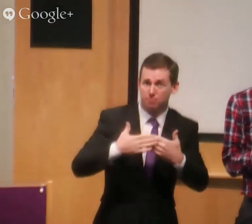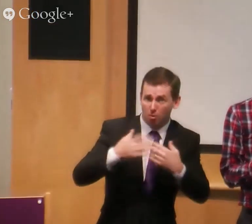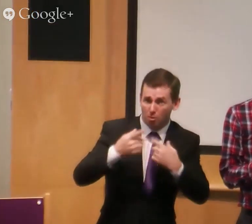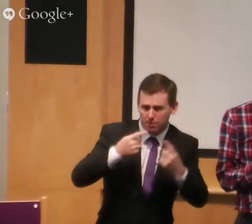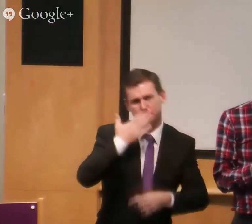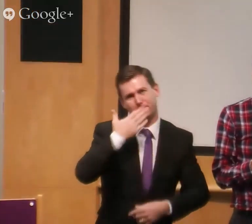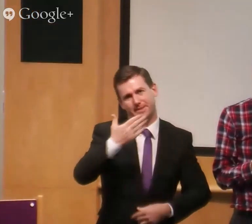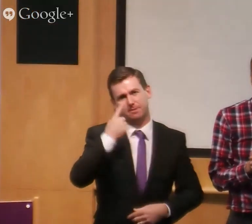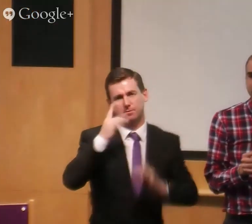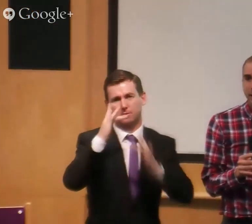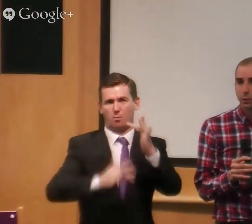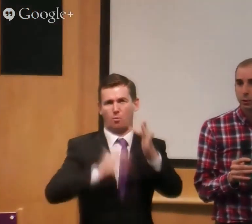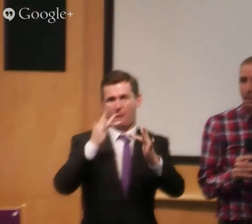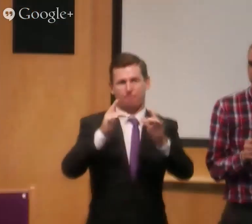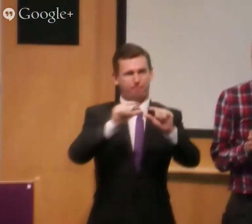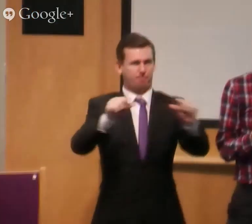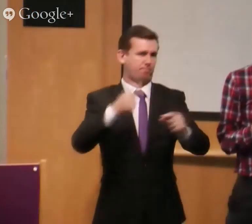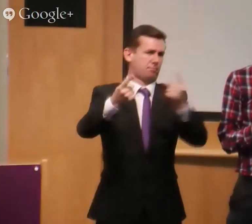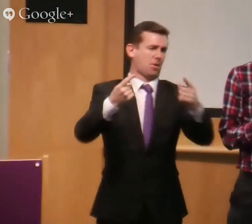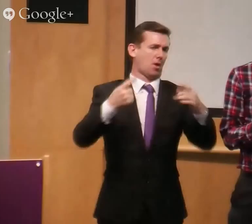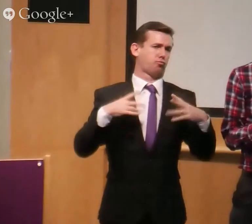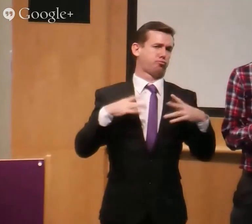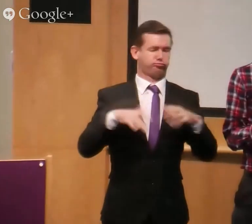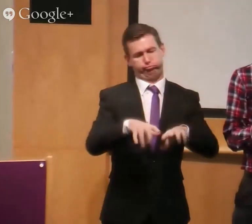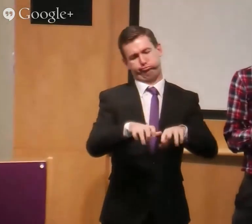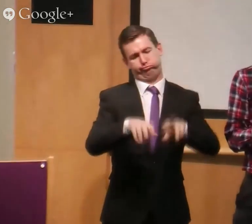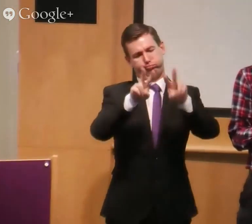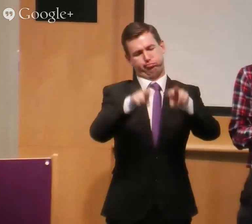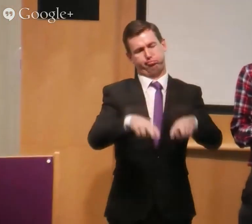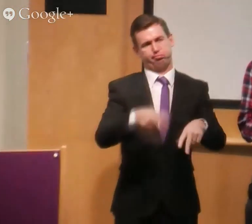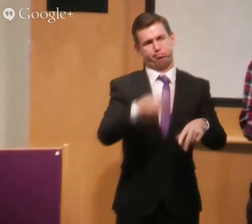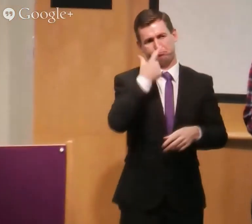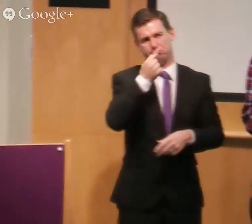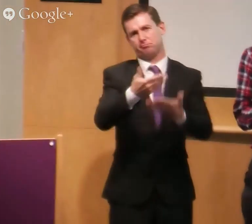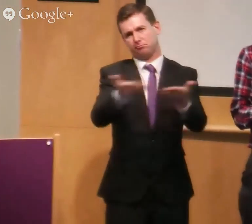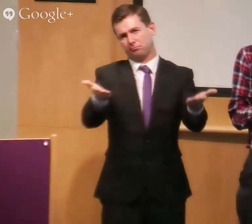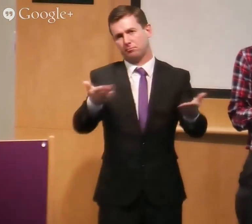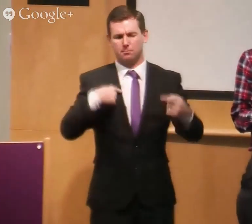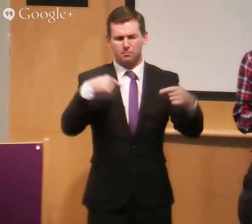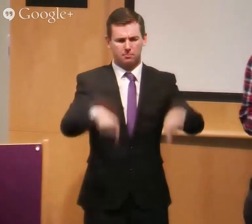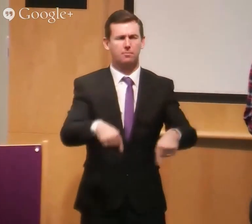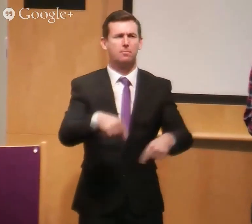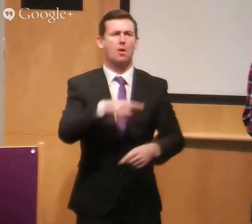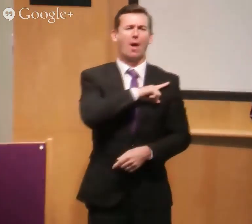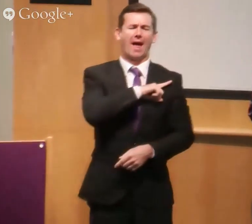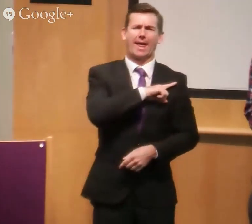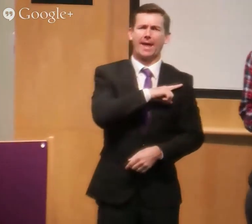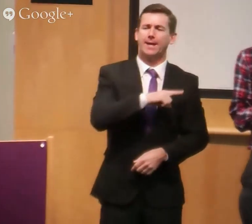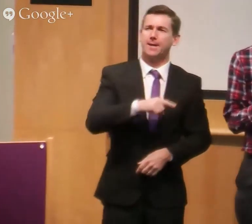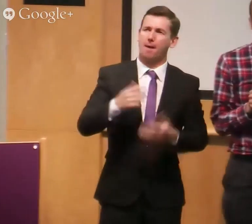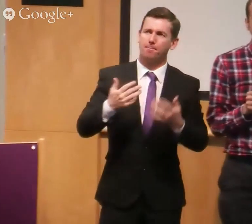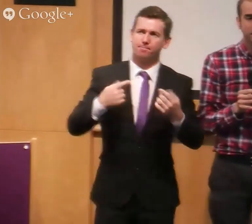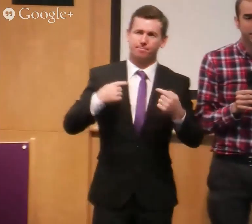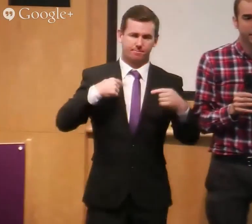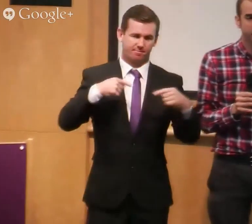can do that at your leisure. So the reason I'm here today, as explained, is that the British